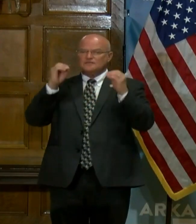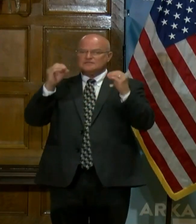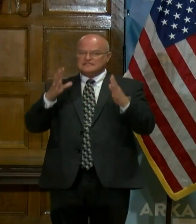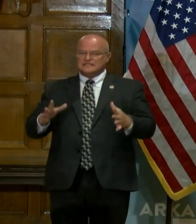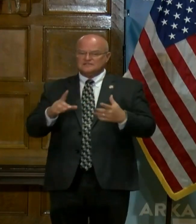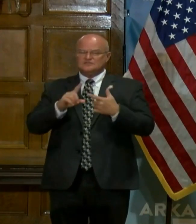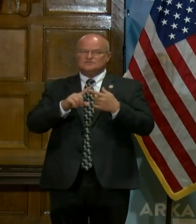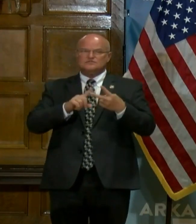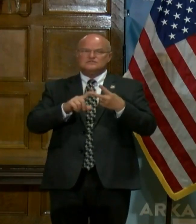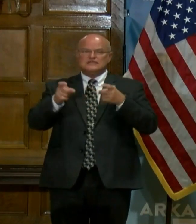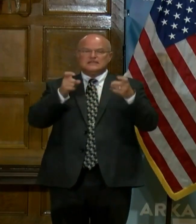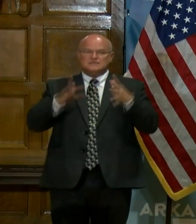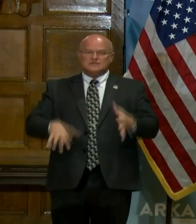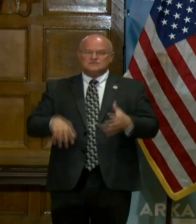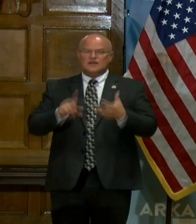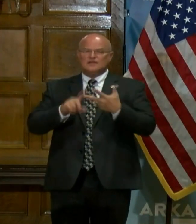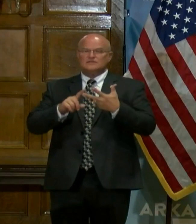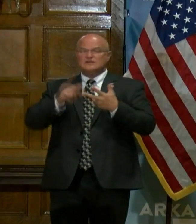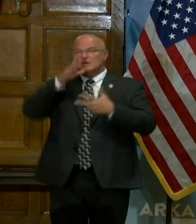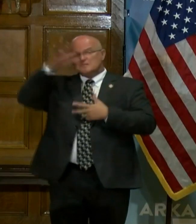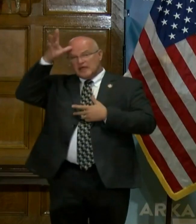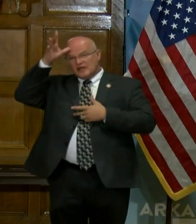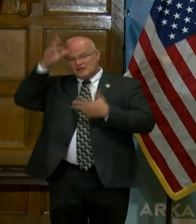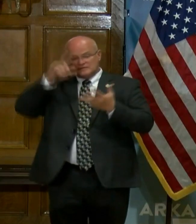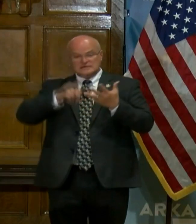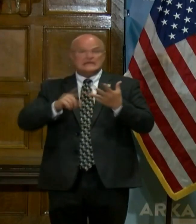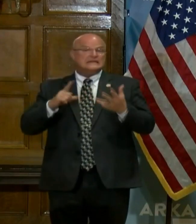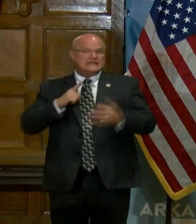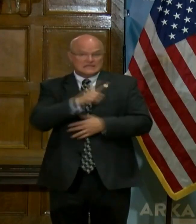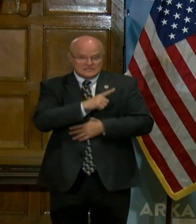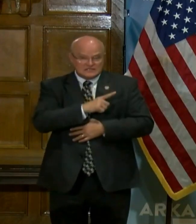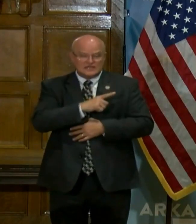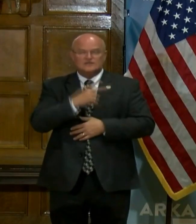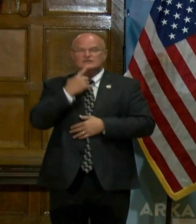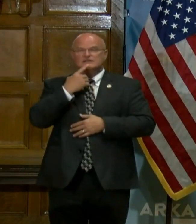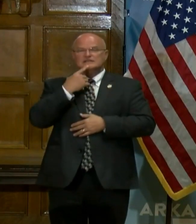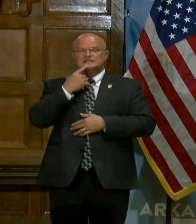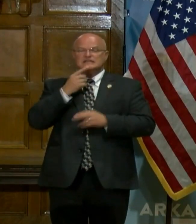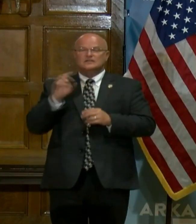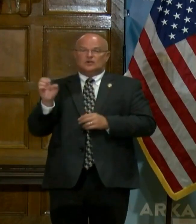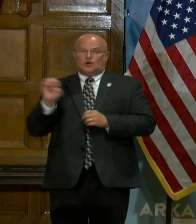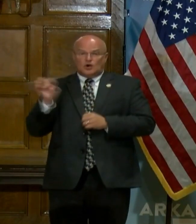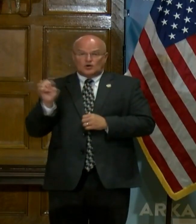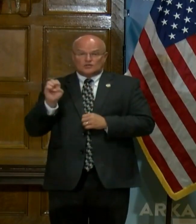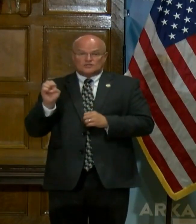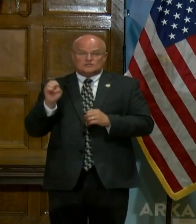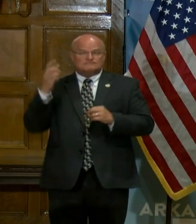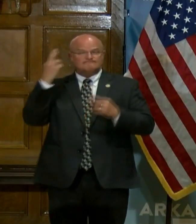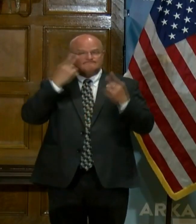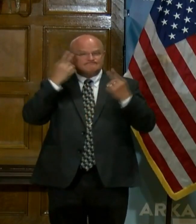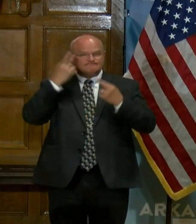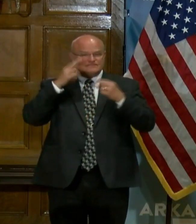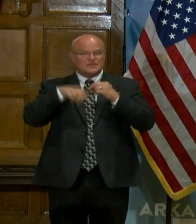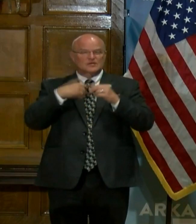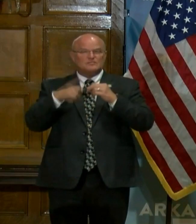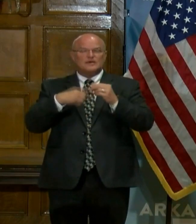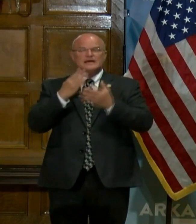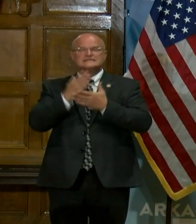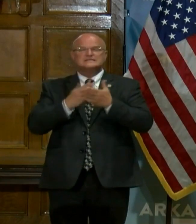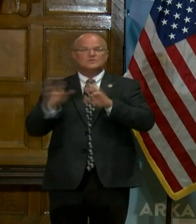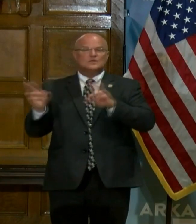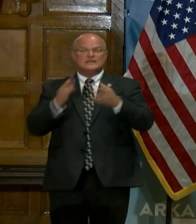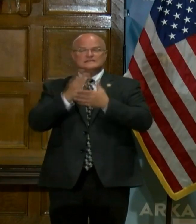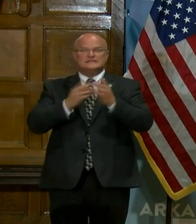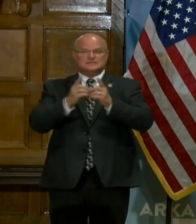from administrators, from parents, and from legislators has indicated urgent but reasonable concerns about the readiness of some